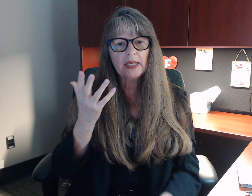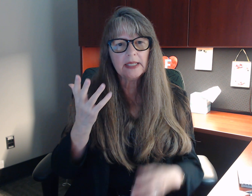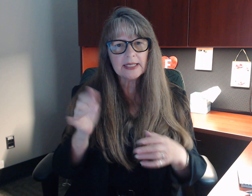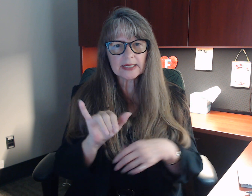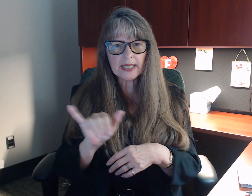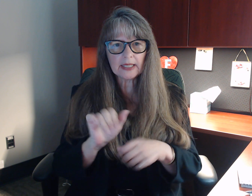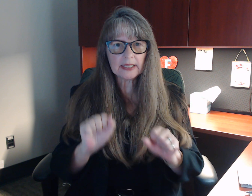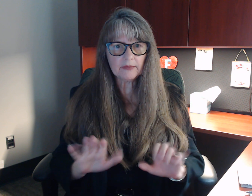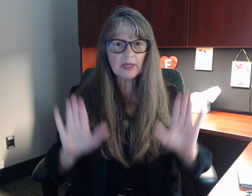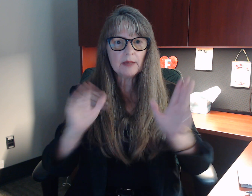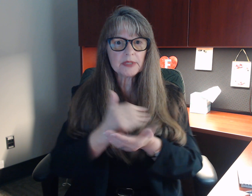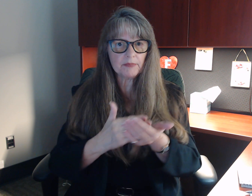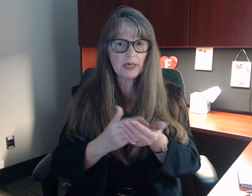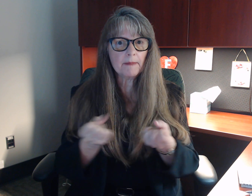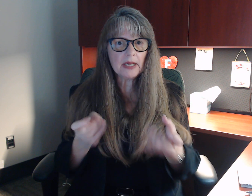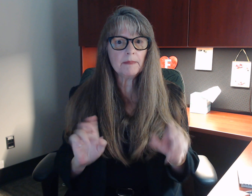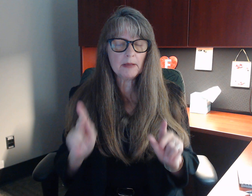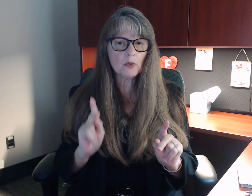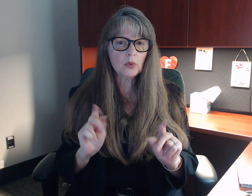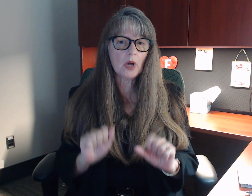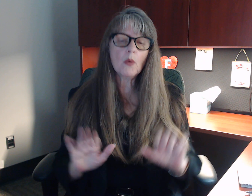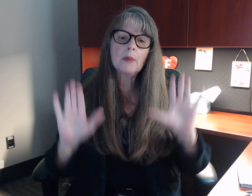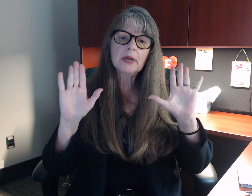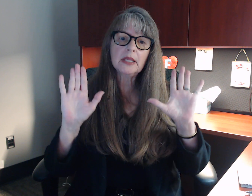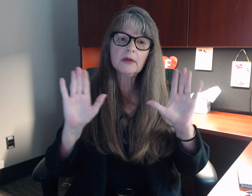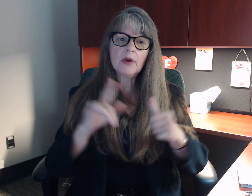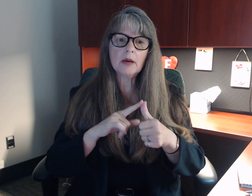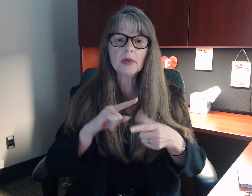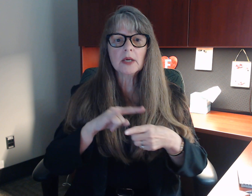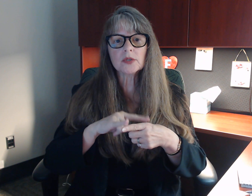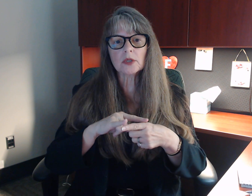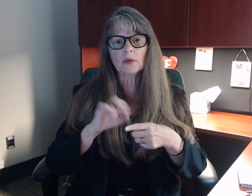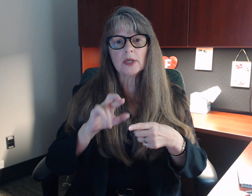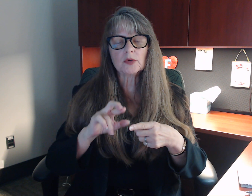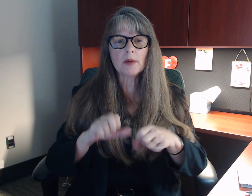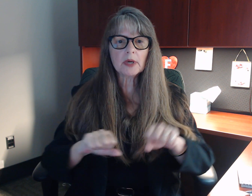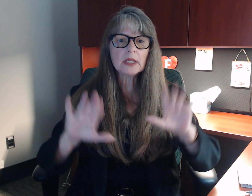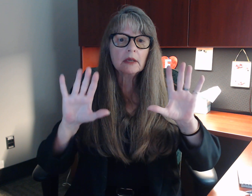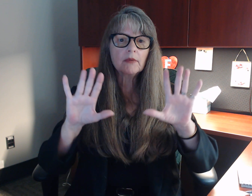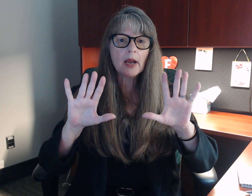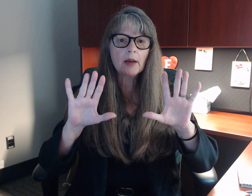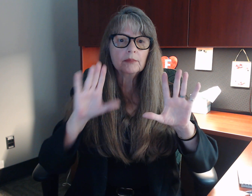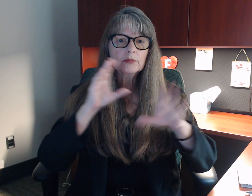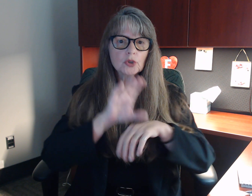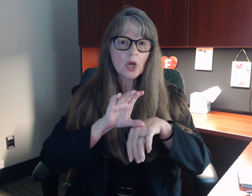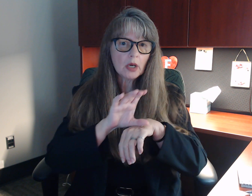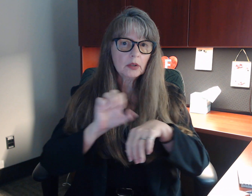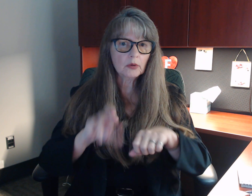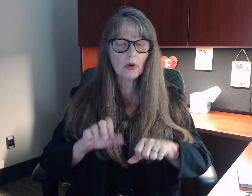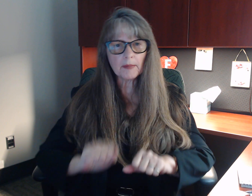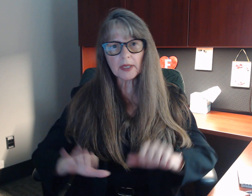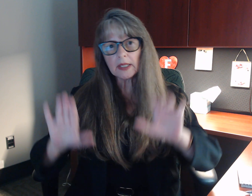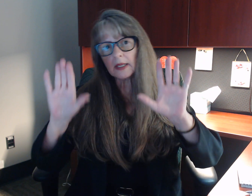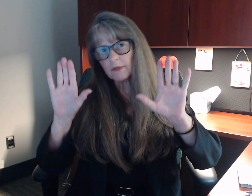it's like giving up something. And many people will, oh, I'm going to give up cigarettes, or I'm going to give up chocolate, or I'm going to give